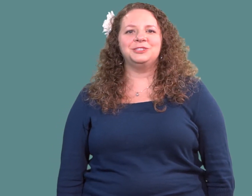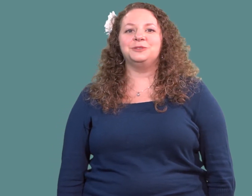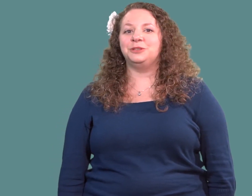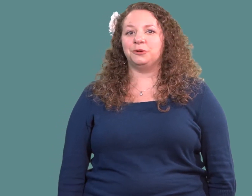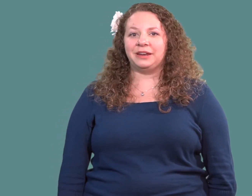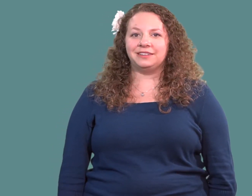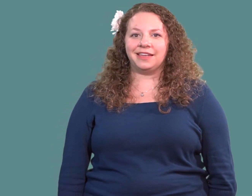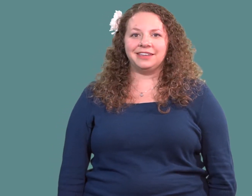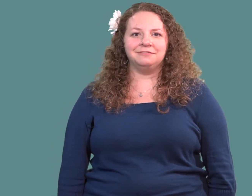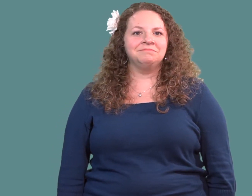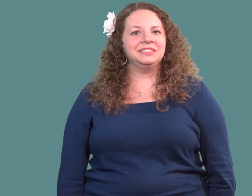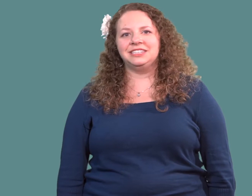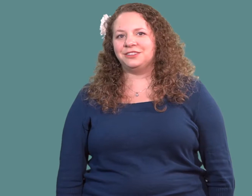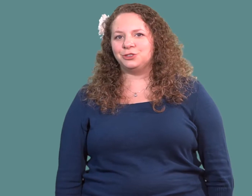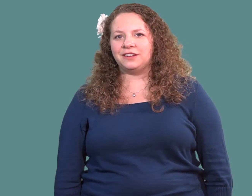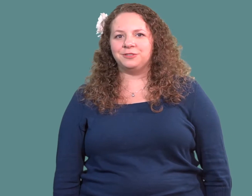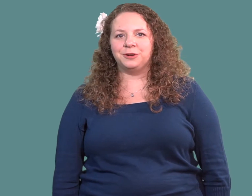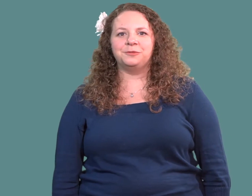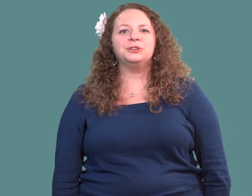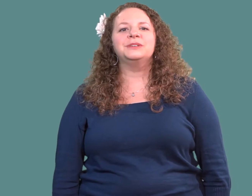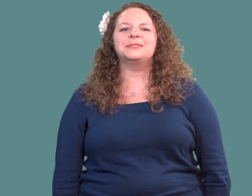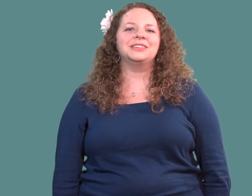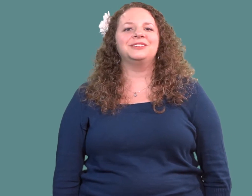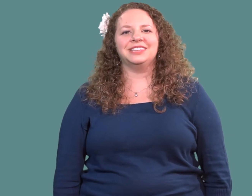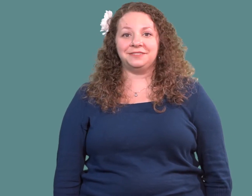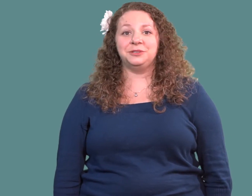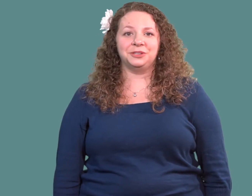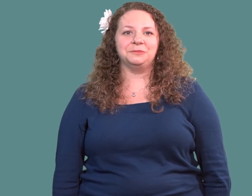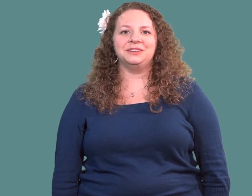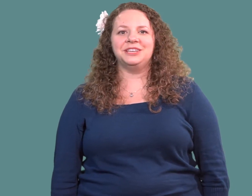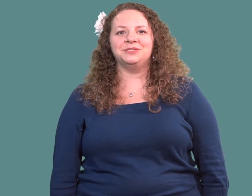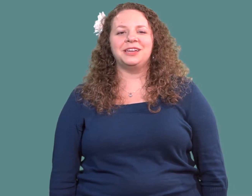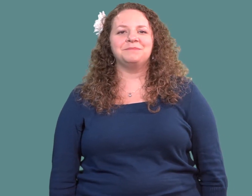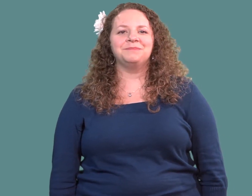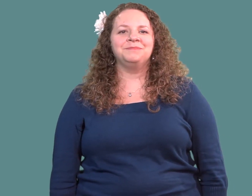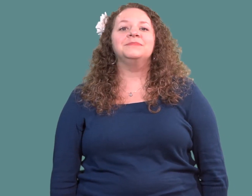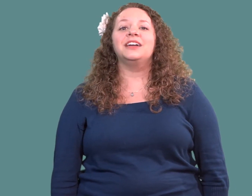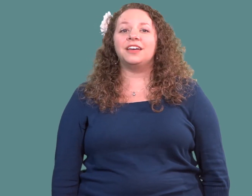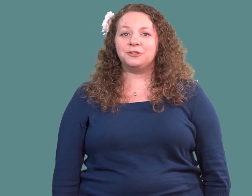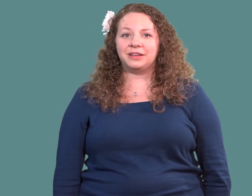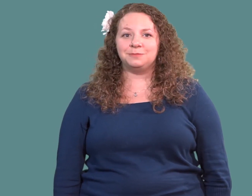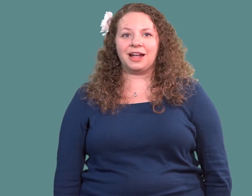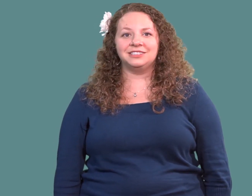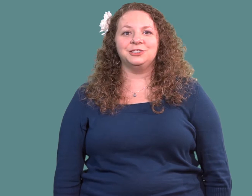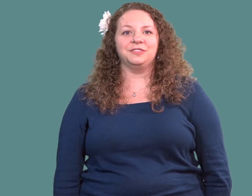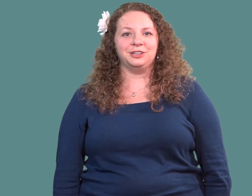to do when you're waiting in line, sitting in the drive-thru, or doing something else that gives you a little bit of downtime. Another way to practice your